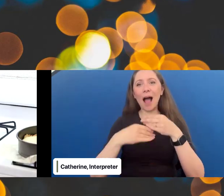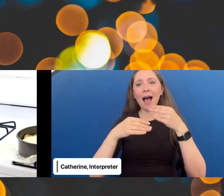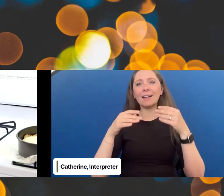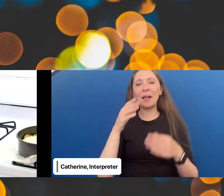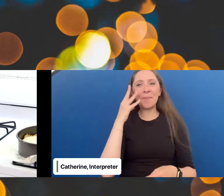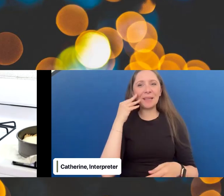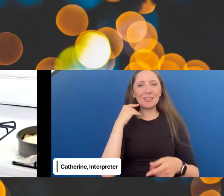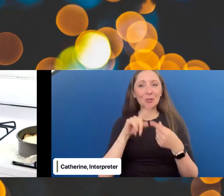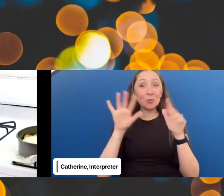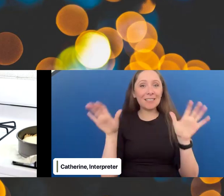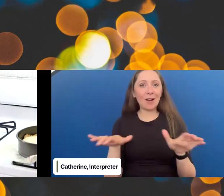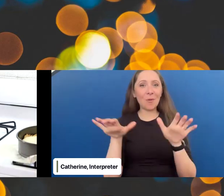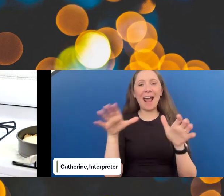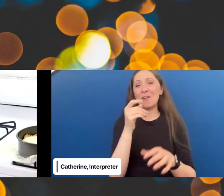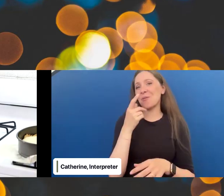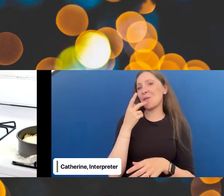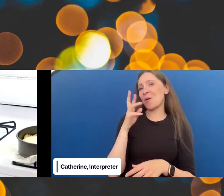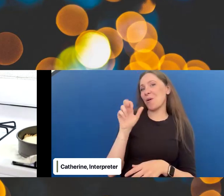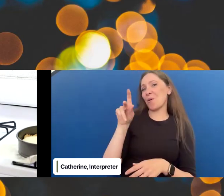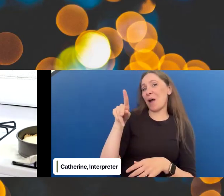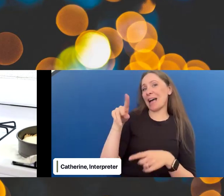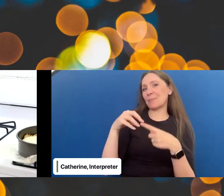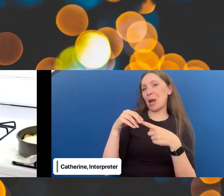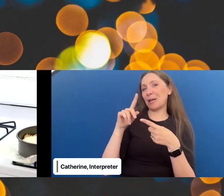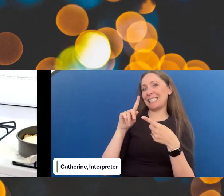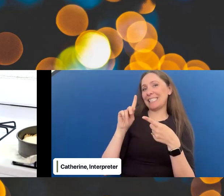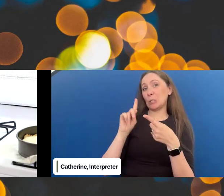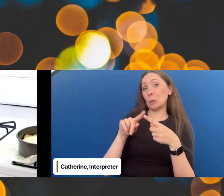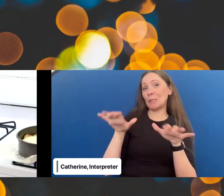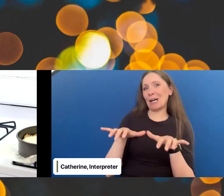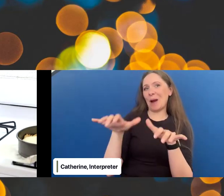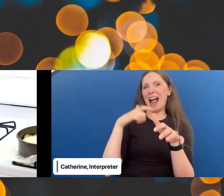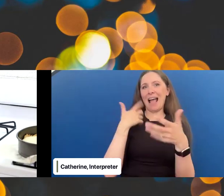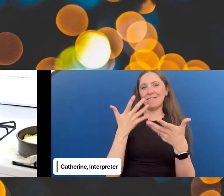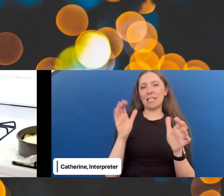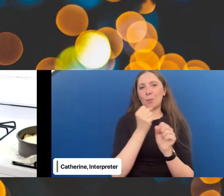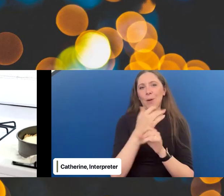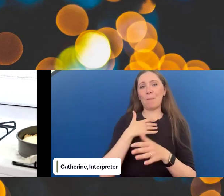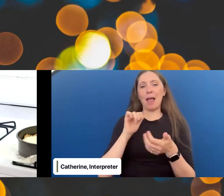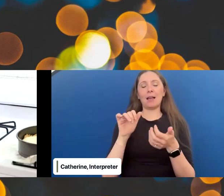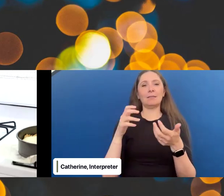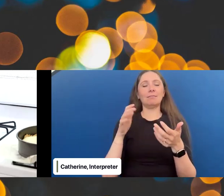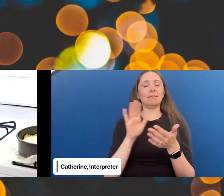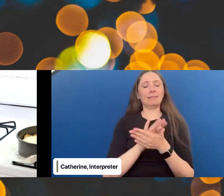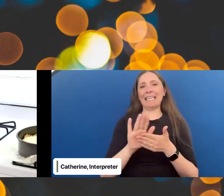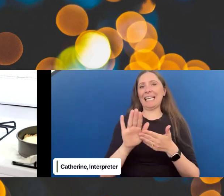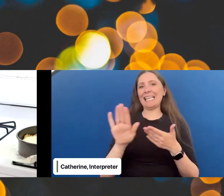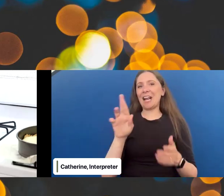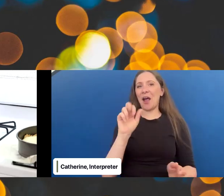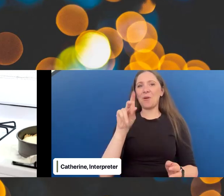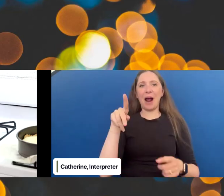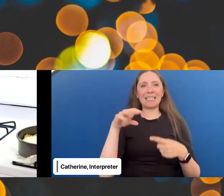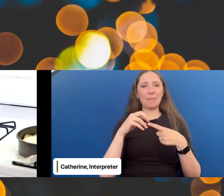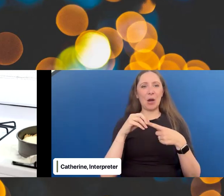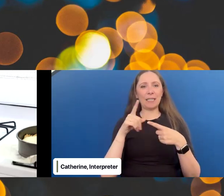decorate. So I already prepared my washed raspberries that you're going to put around the edges. This is where